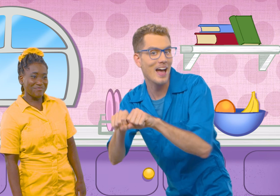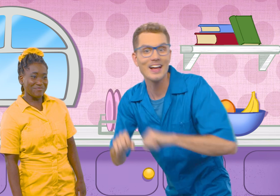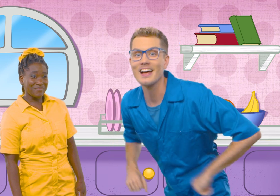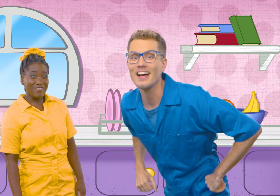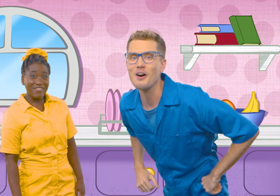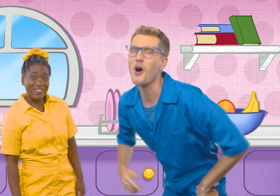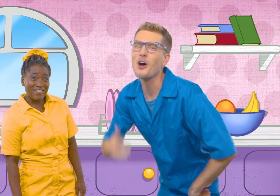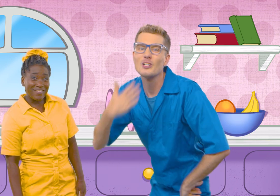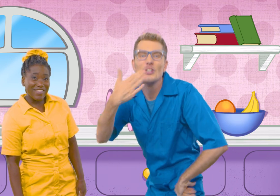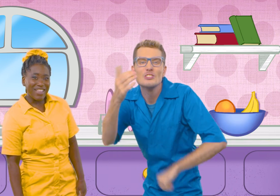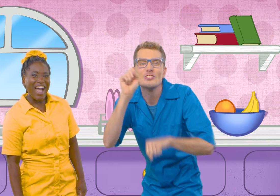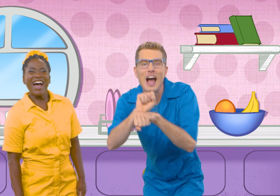Shoes. Good job.